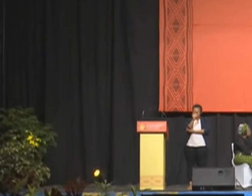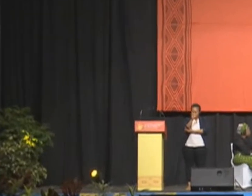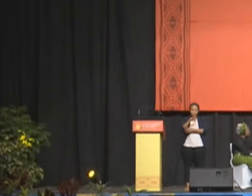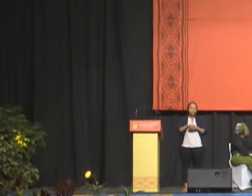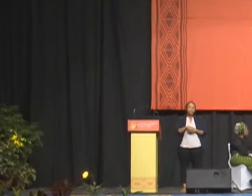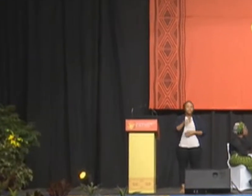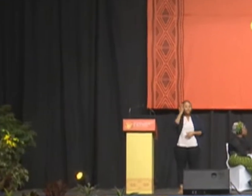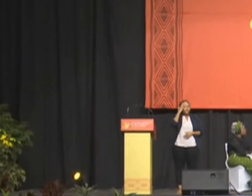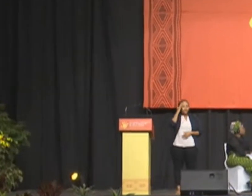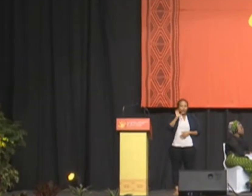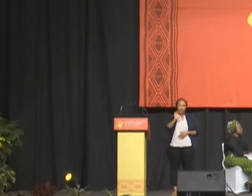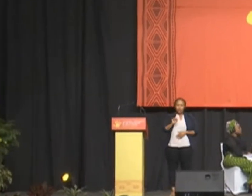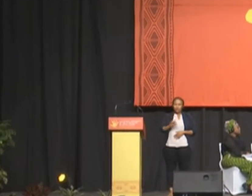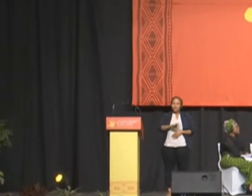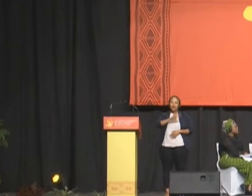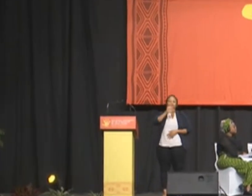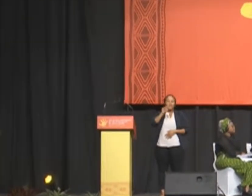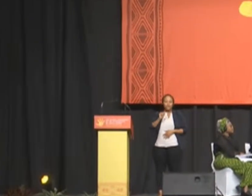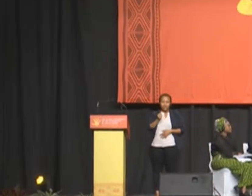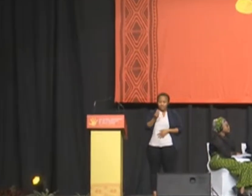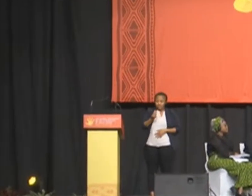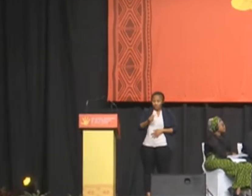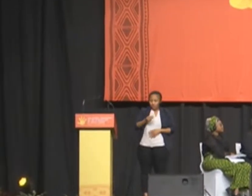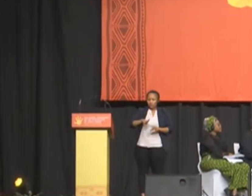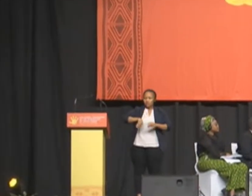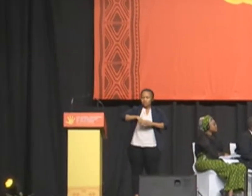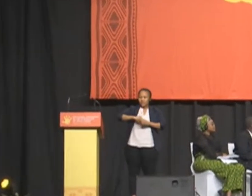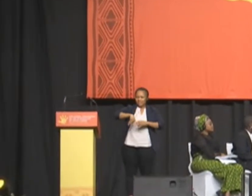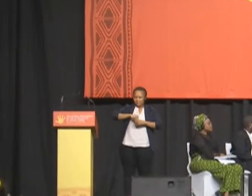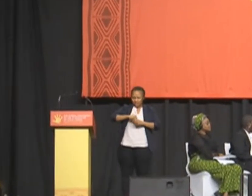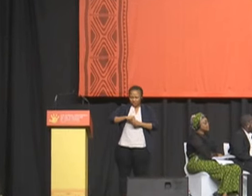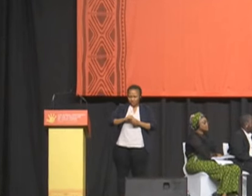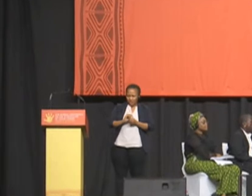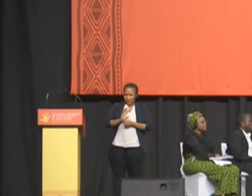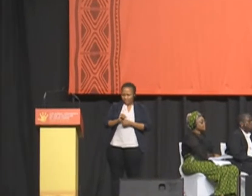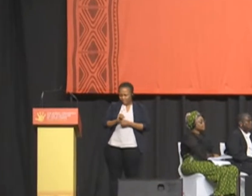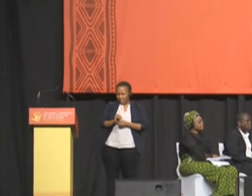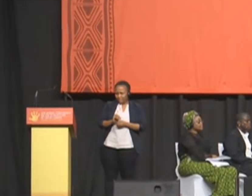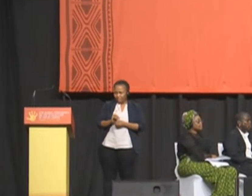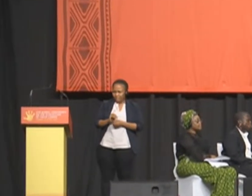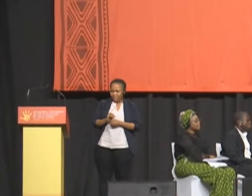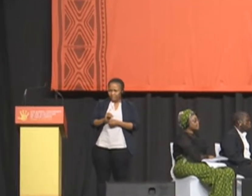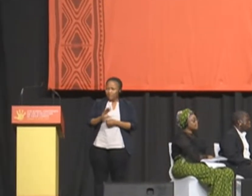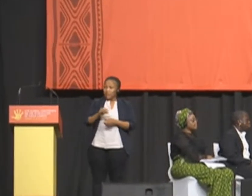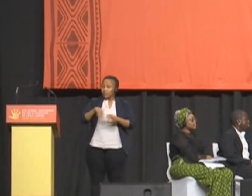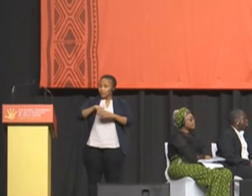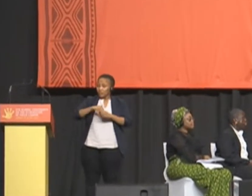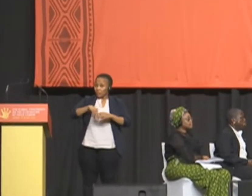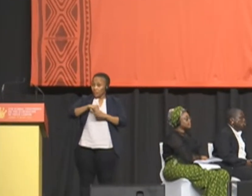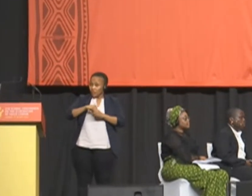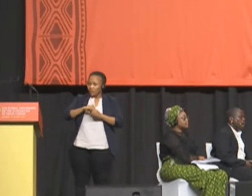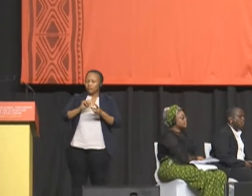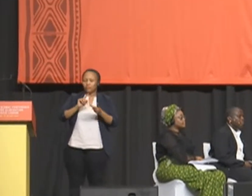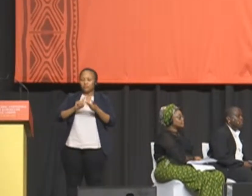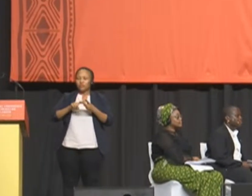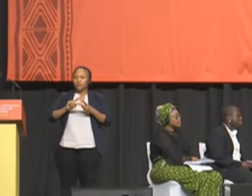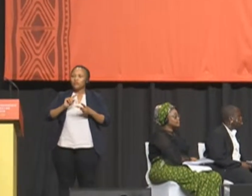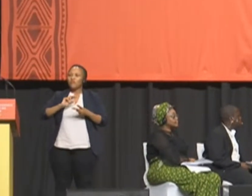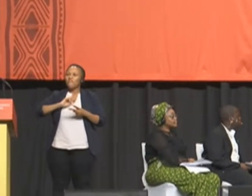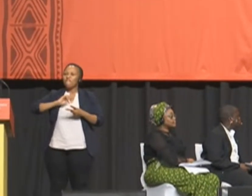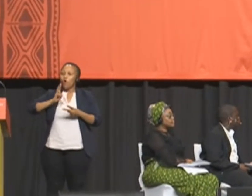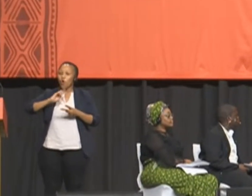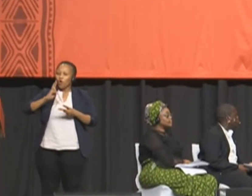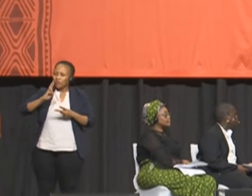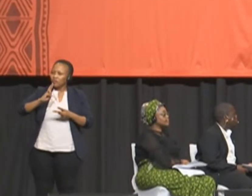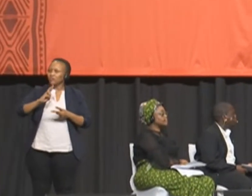leading with child participation in platforms like these and opening the voice for children. We do have the Nelson